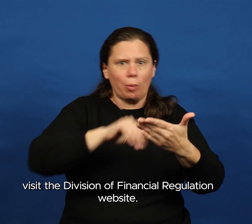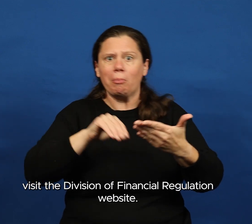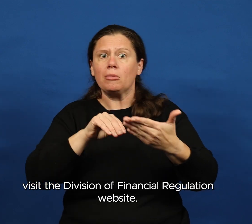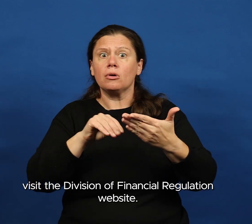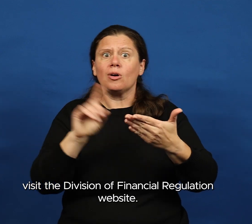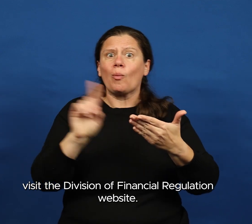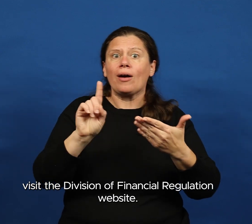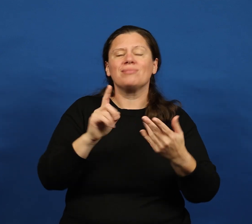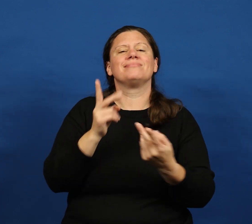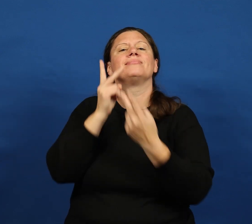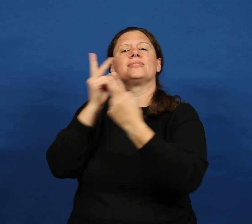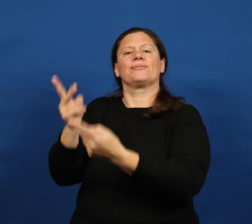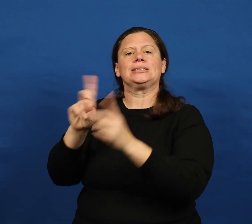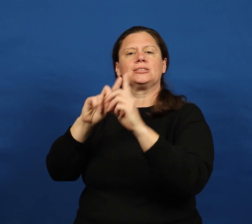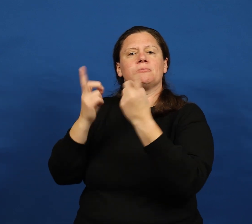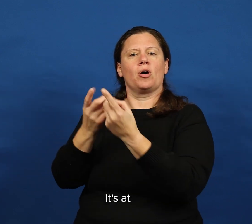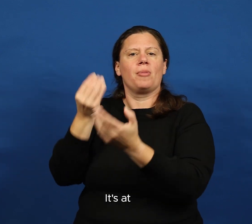Regulation website. It's at